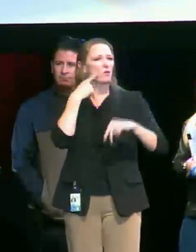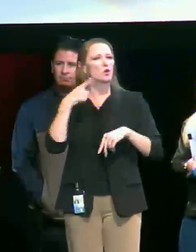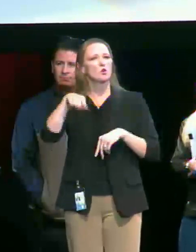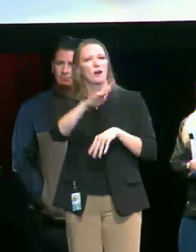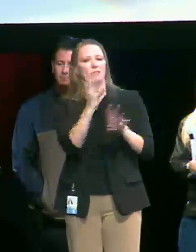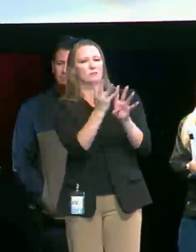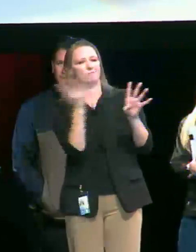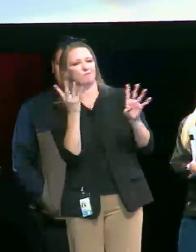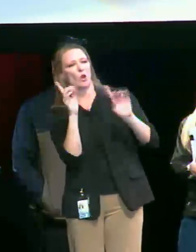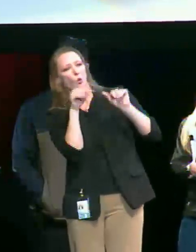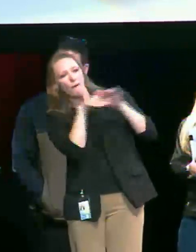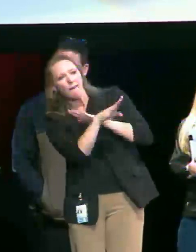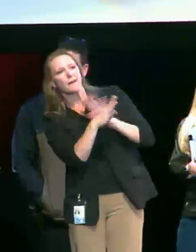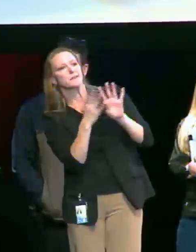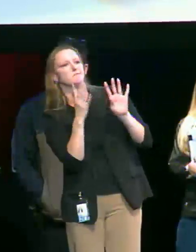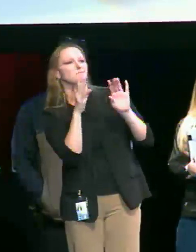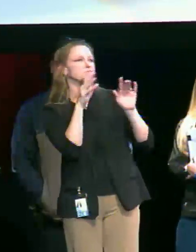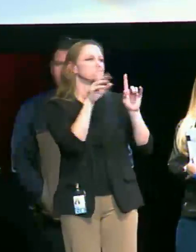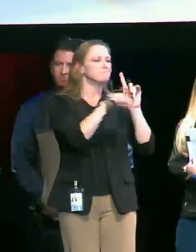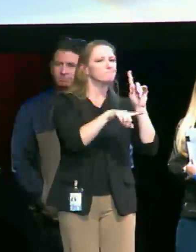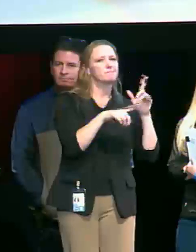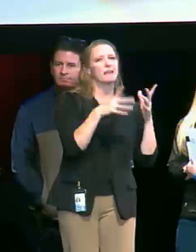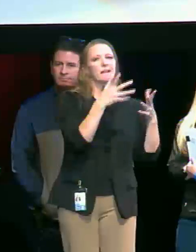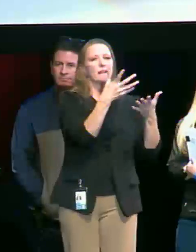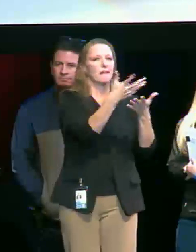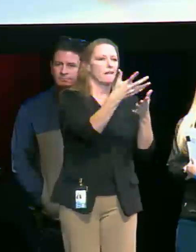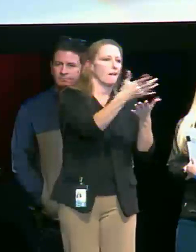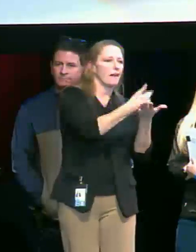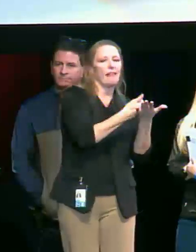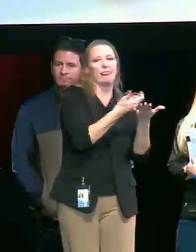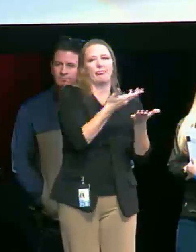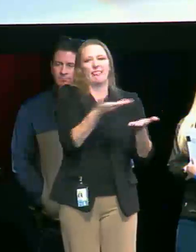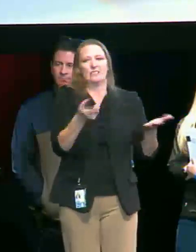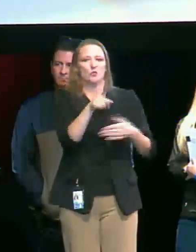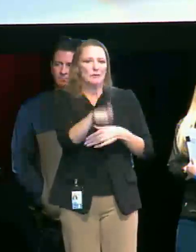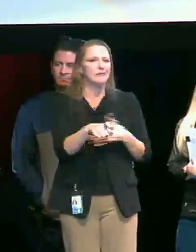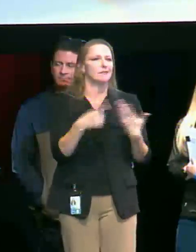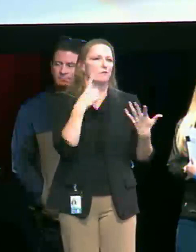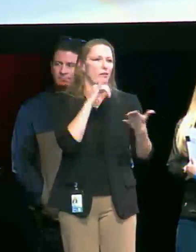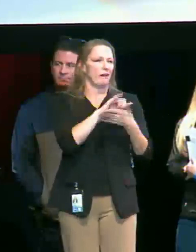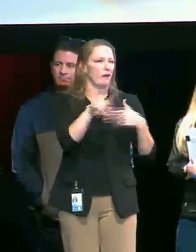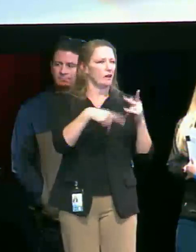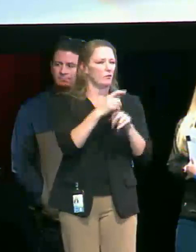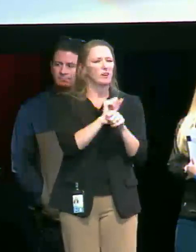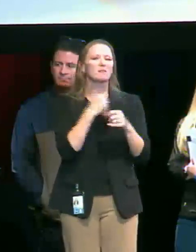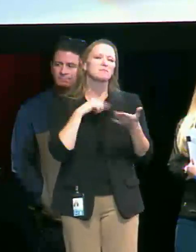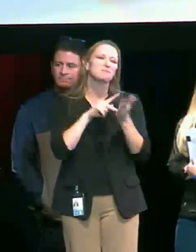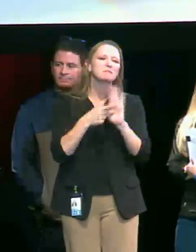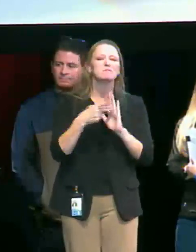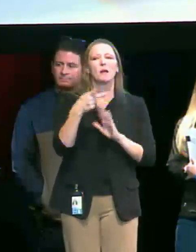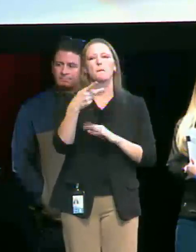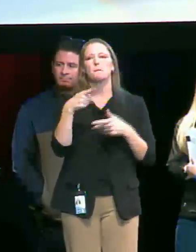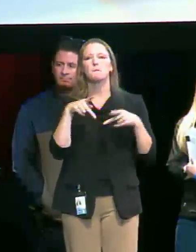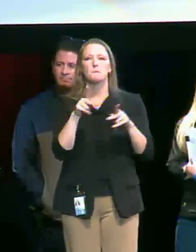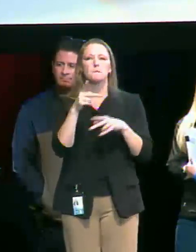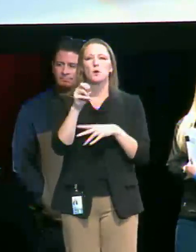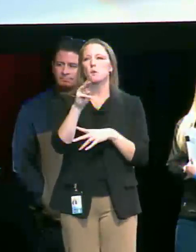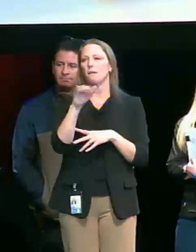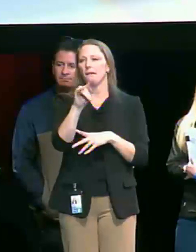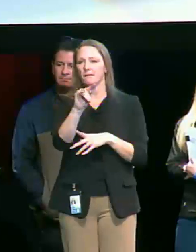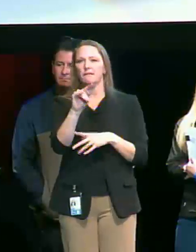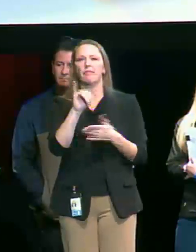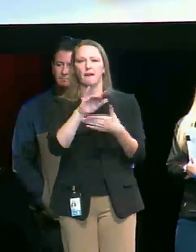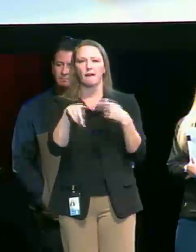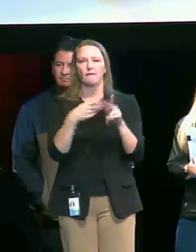there and get the kinds of things they'll need to be able to do that kind of work, permits or whatever it is. And that's all in the works right now.